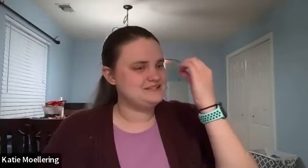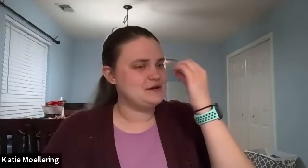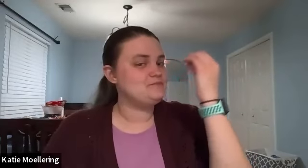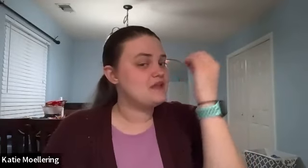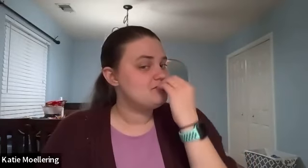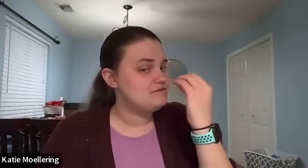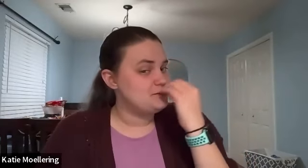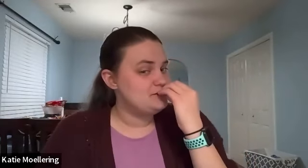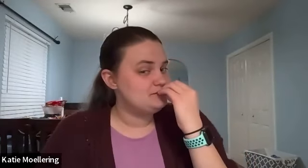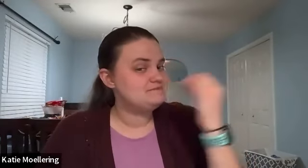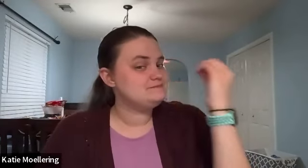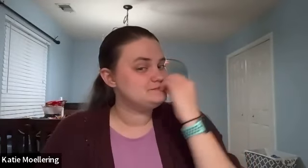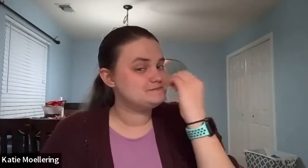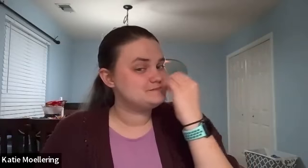So food.